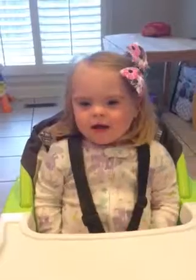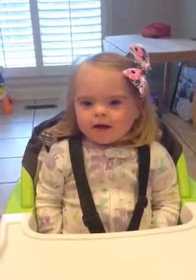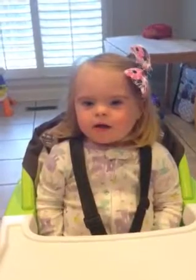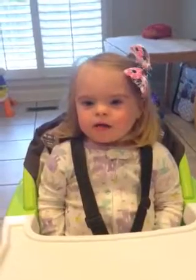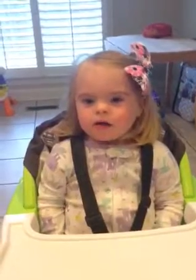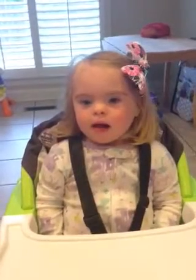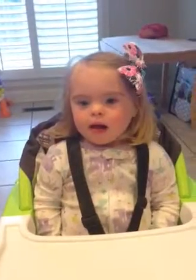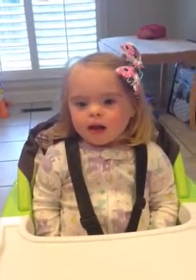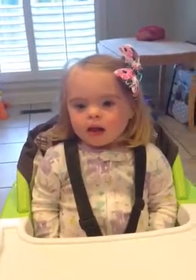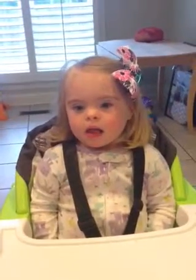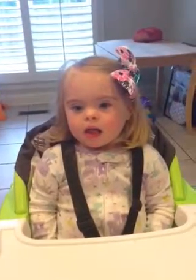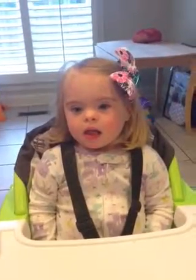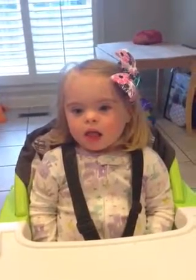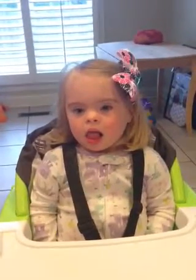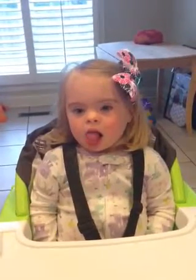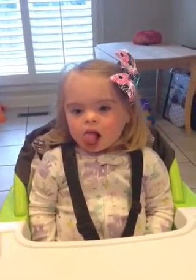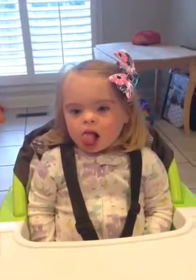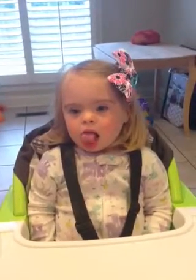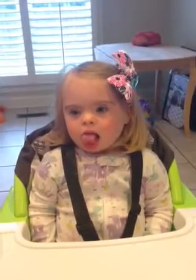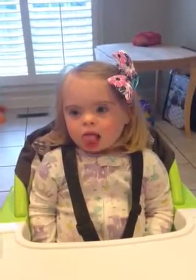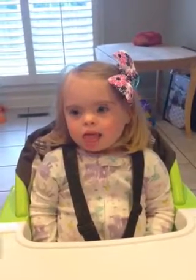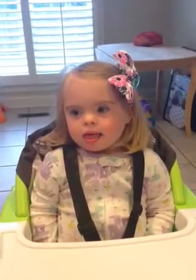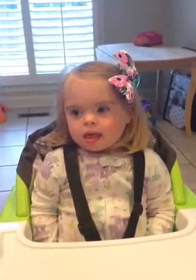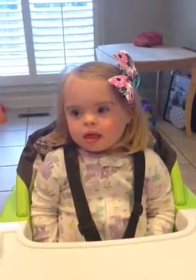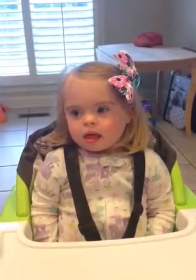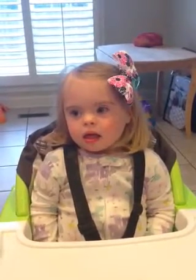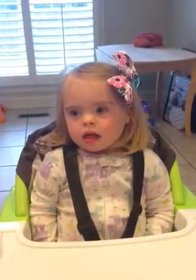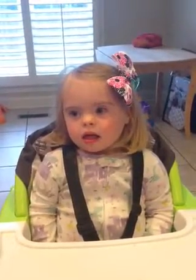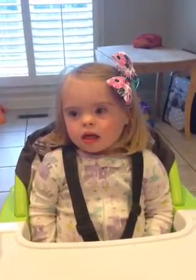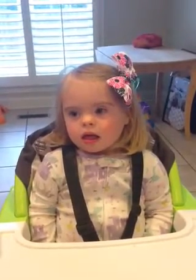we're all done, we say all done.